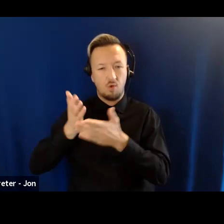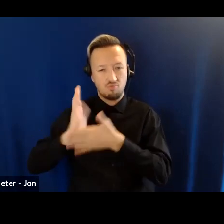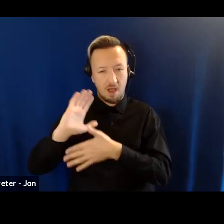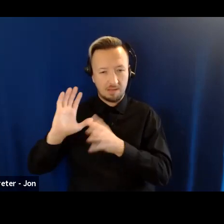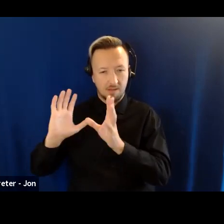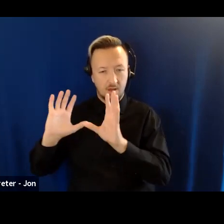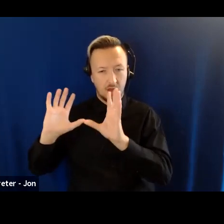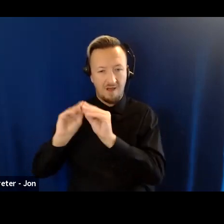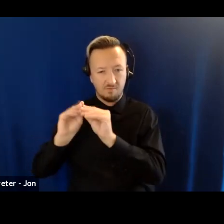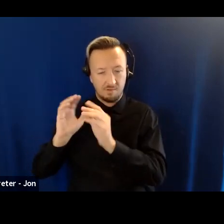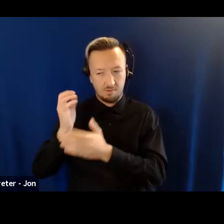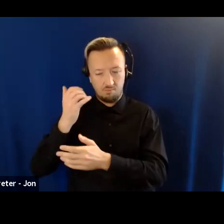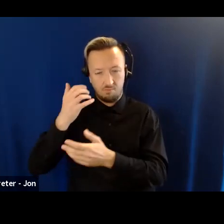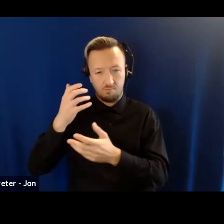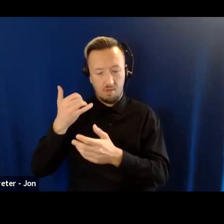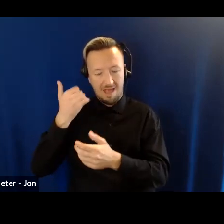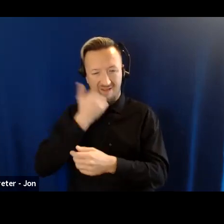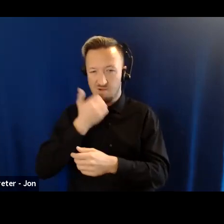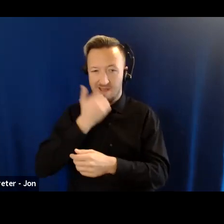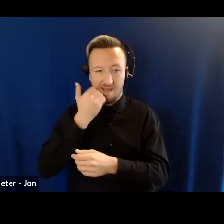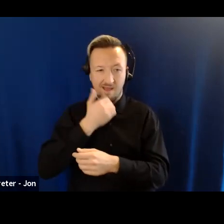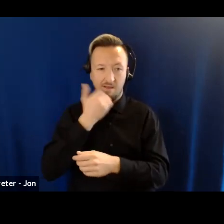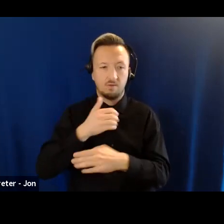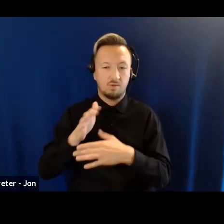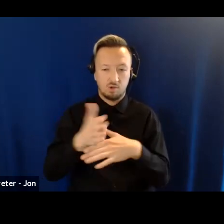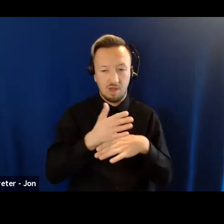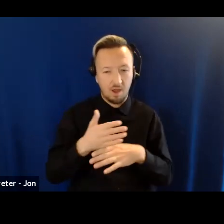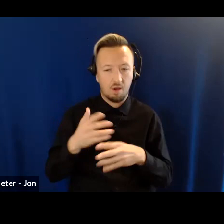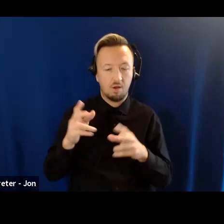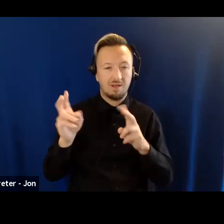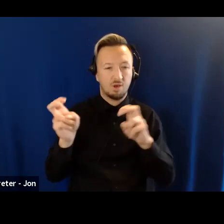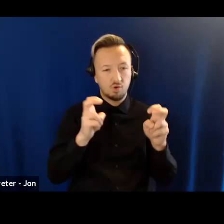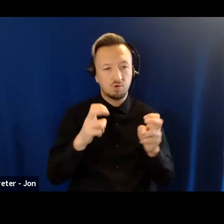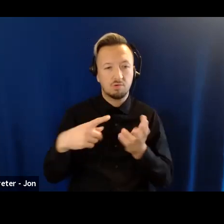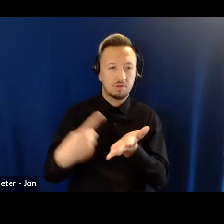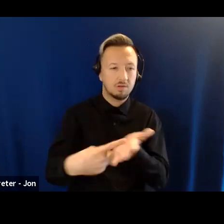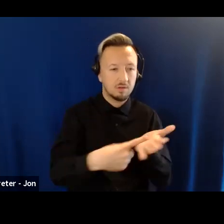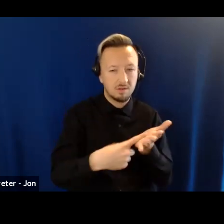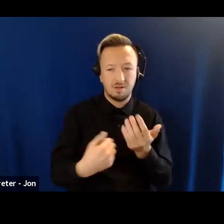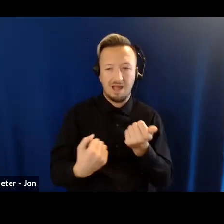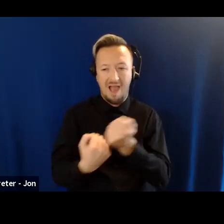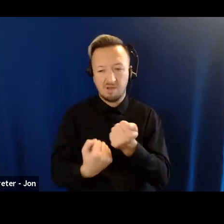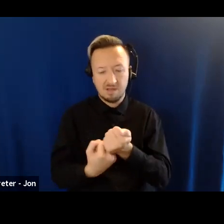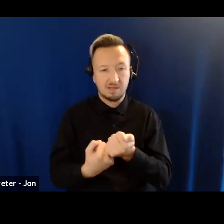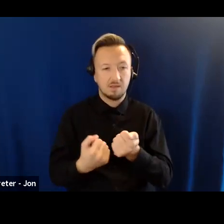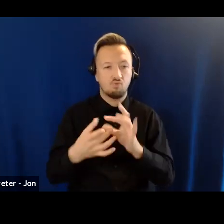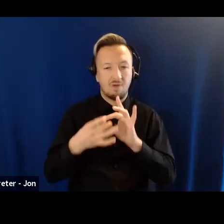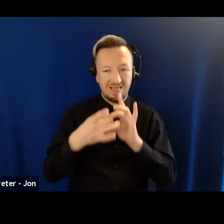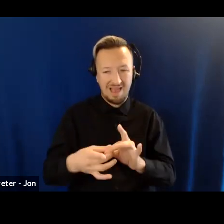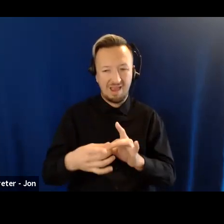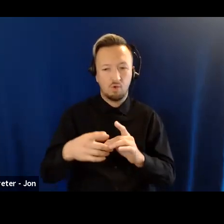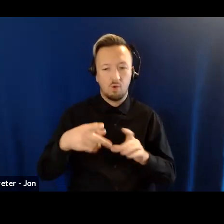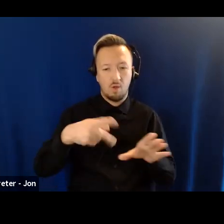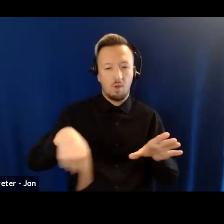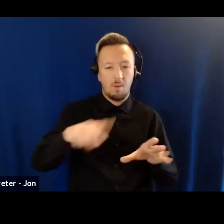28th to share good and promising practices, systematic rising issues, and community-wide advocacy engagement related to the rights and needs